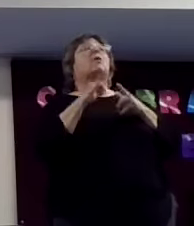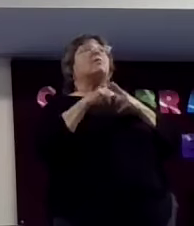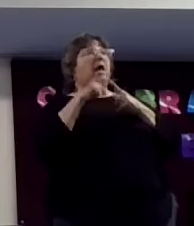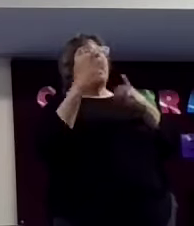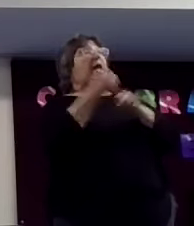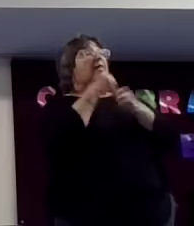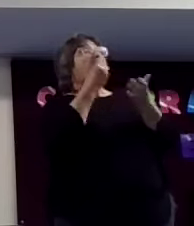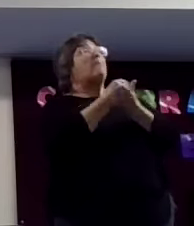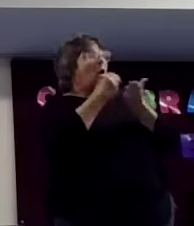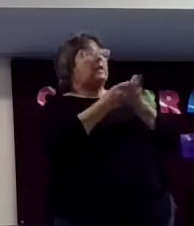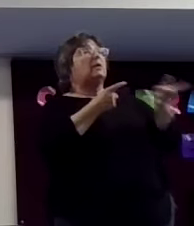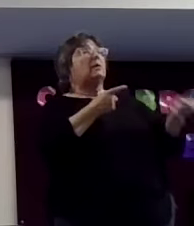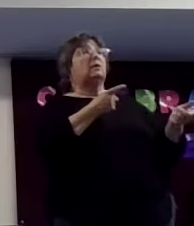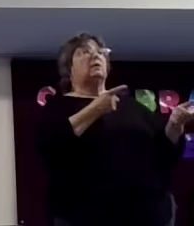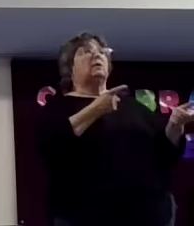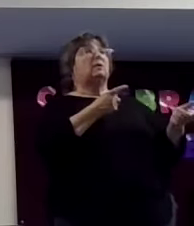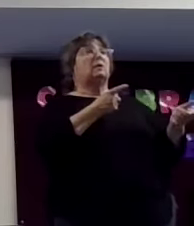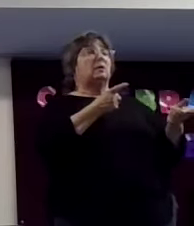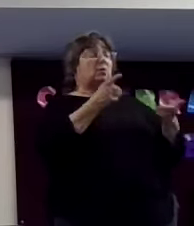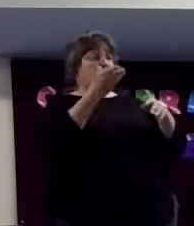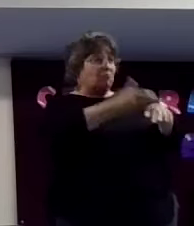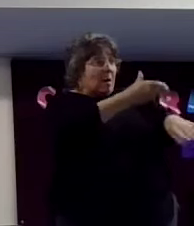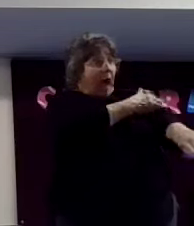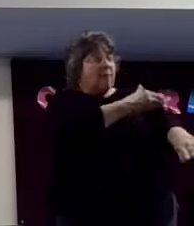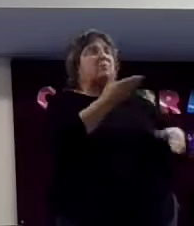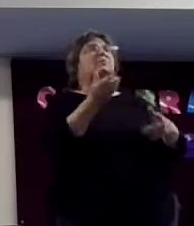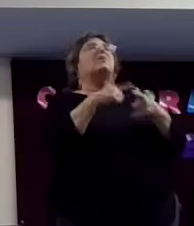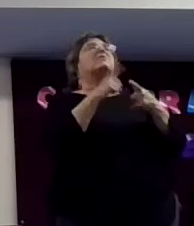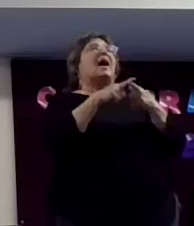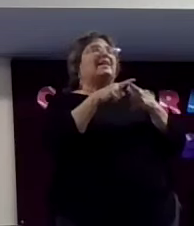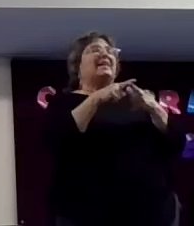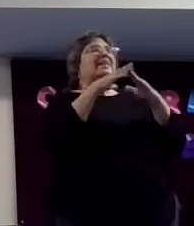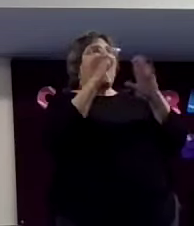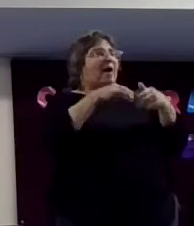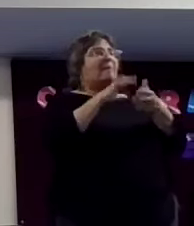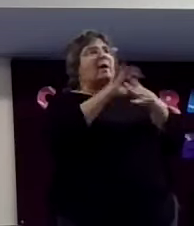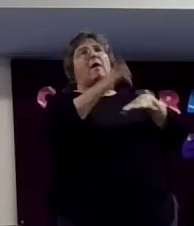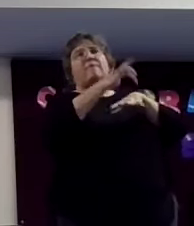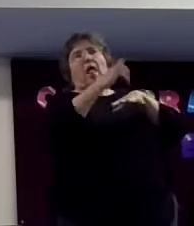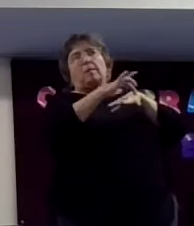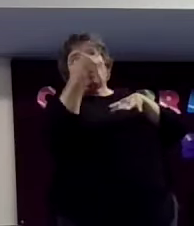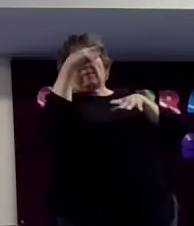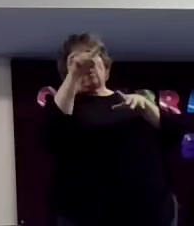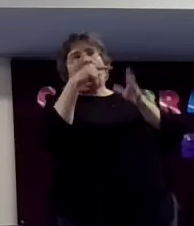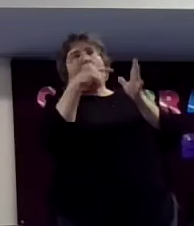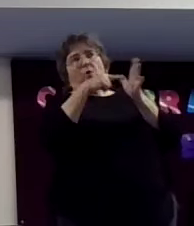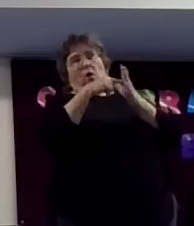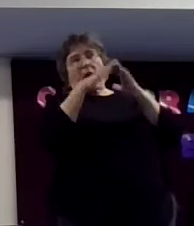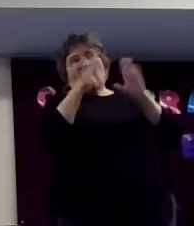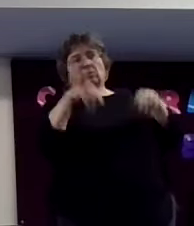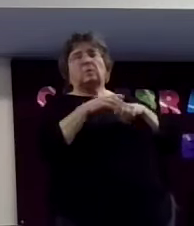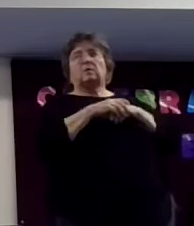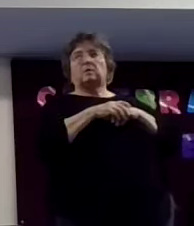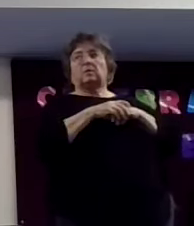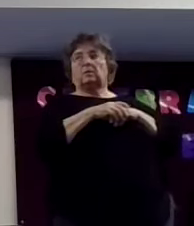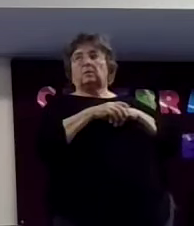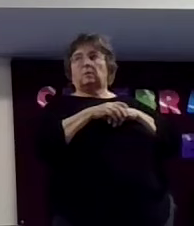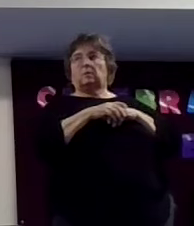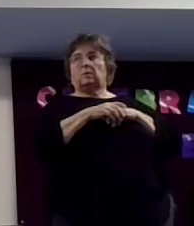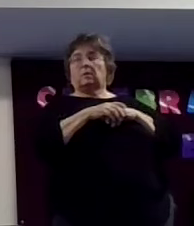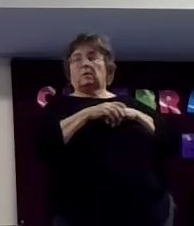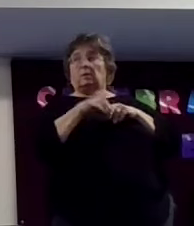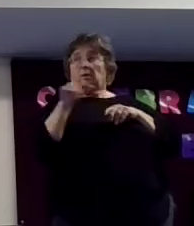once they get the money and they do the rehabs, then the units become available for affordable. So, you know, we push